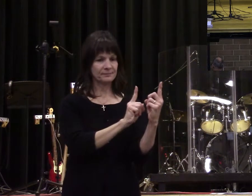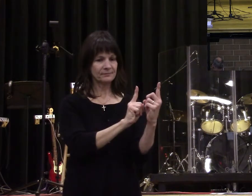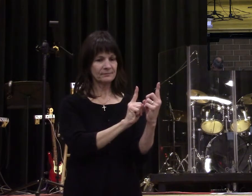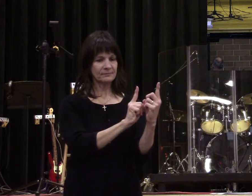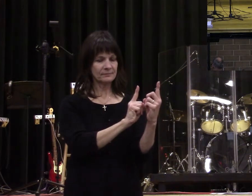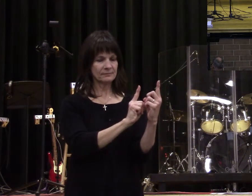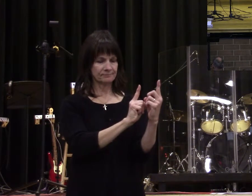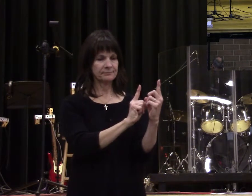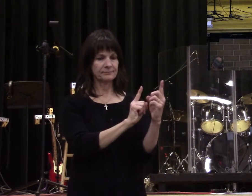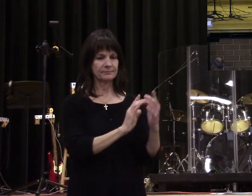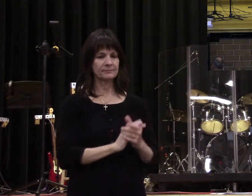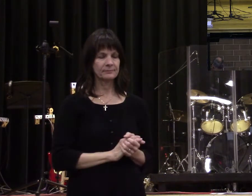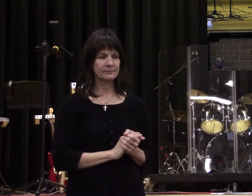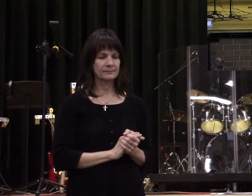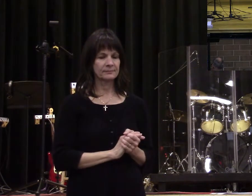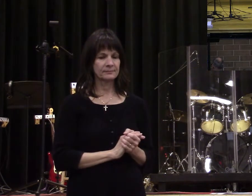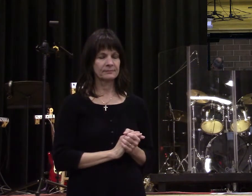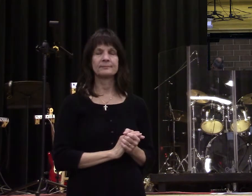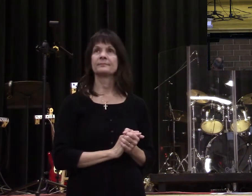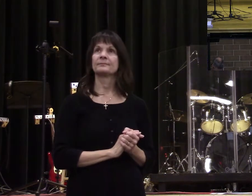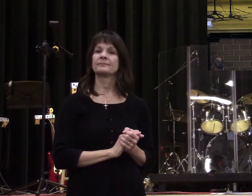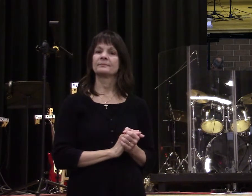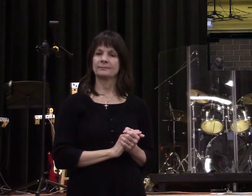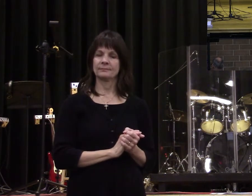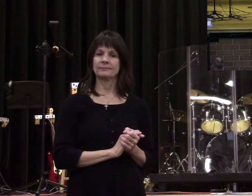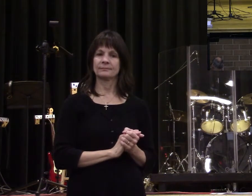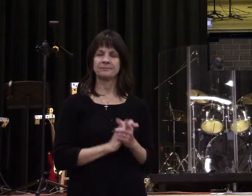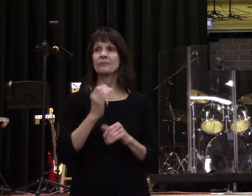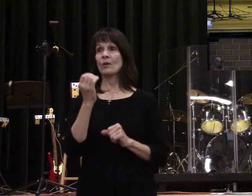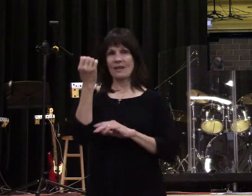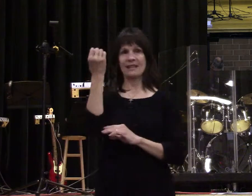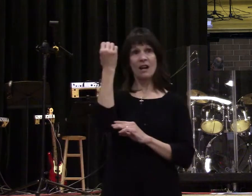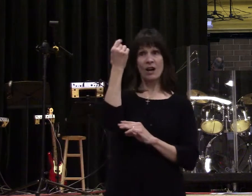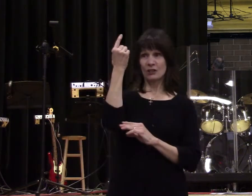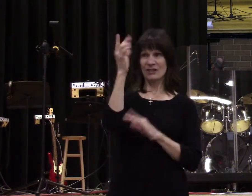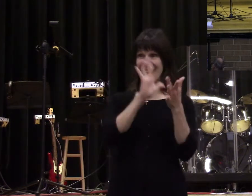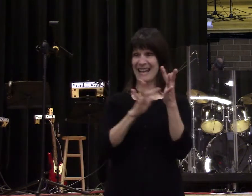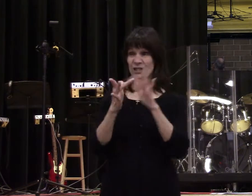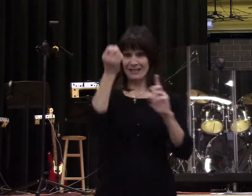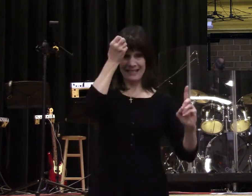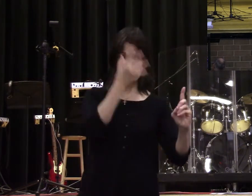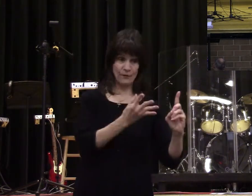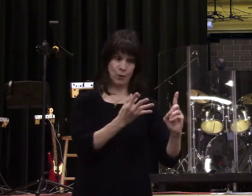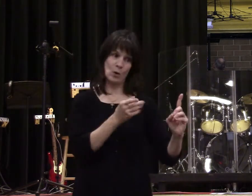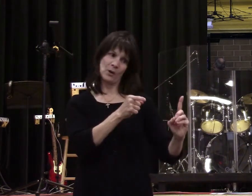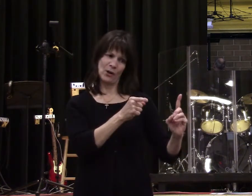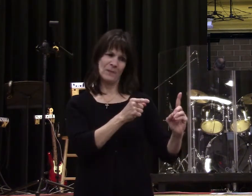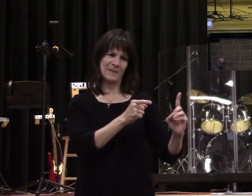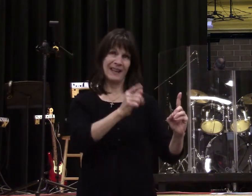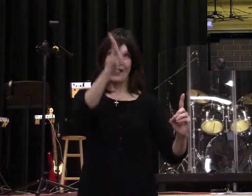little insecure about their value before an all-holy God. And he's saying, hey,